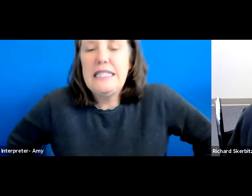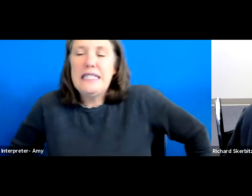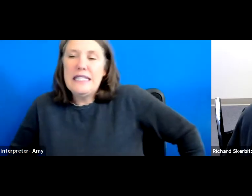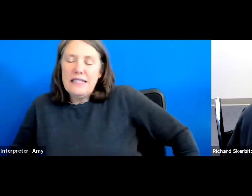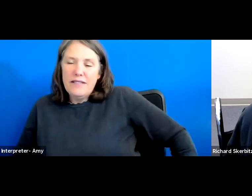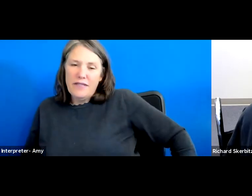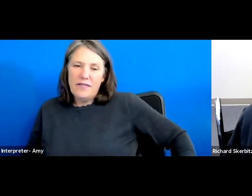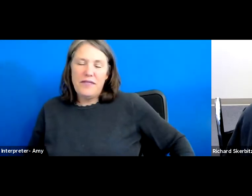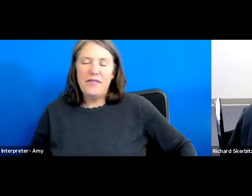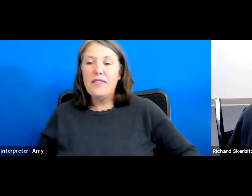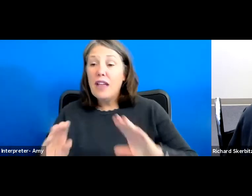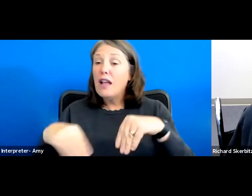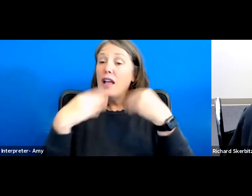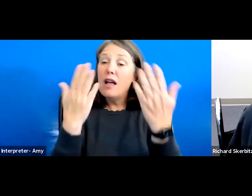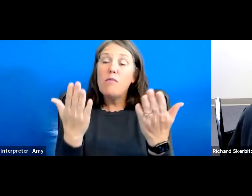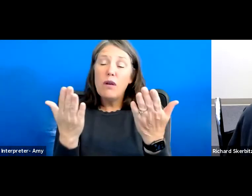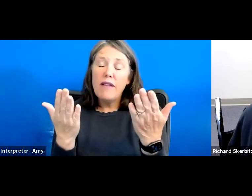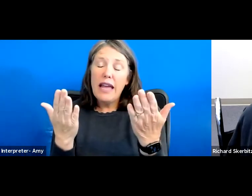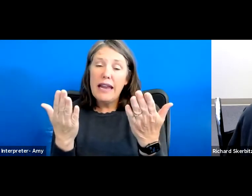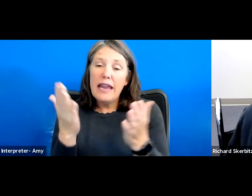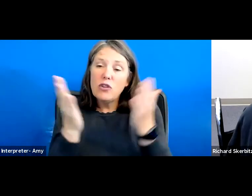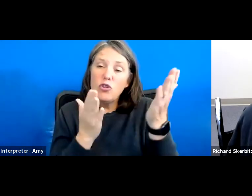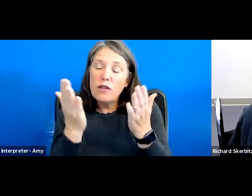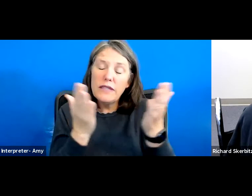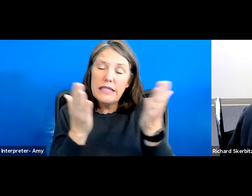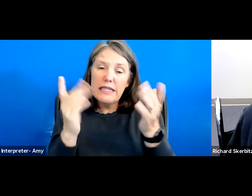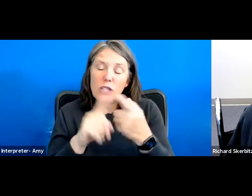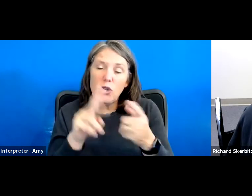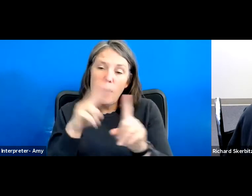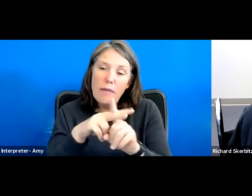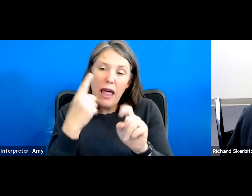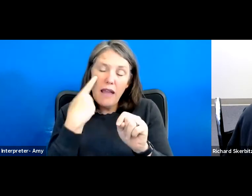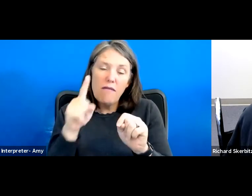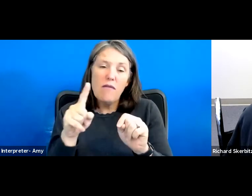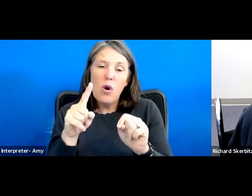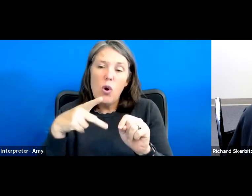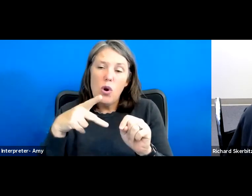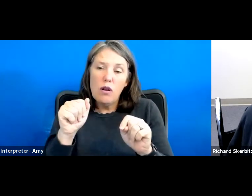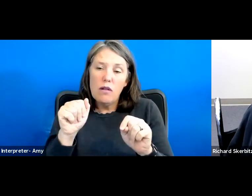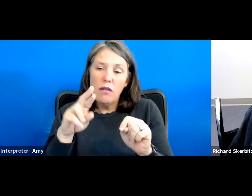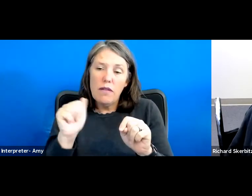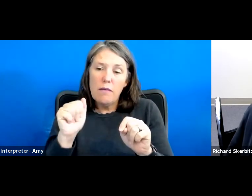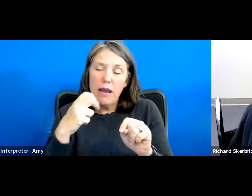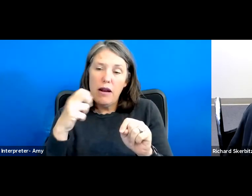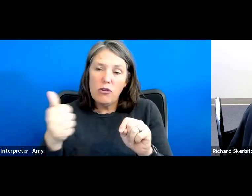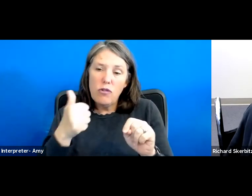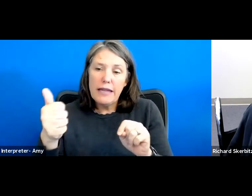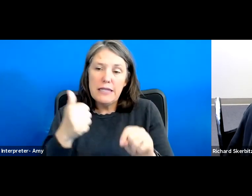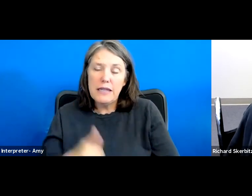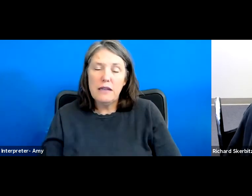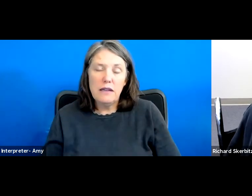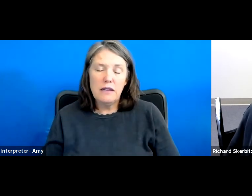that's providing us services to apply for the paratransit. And